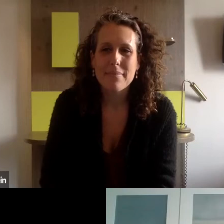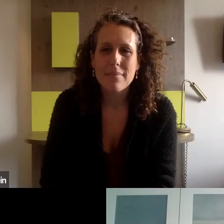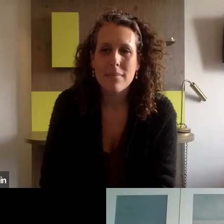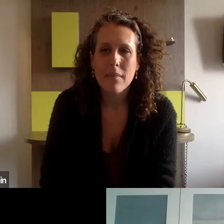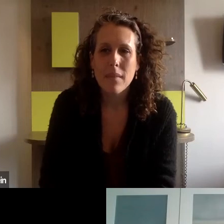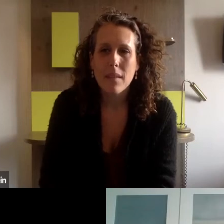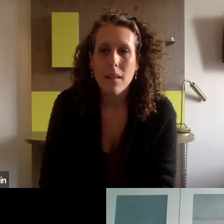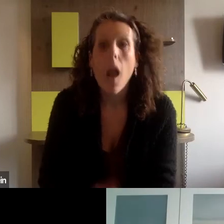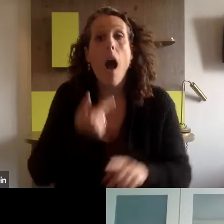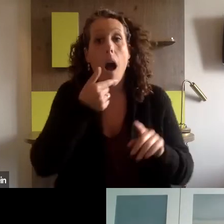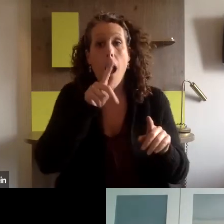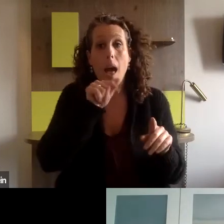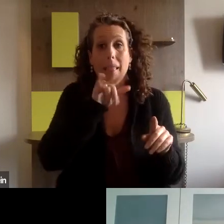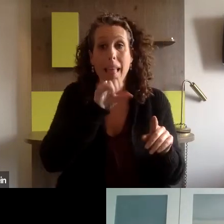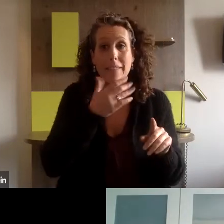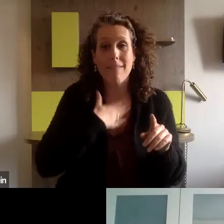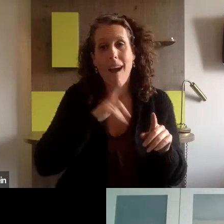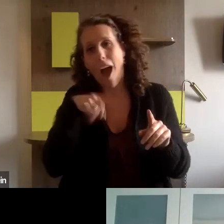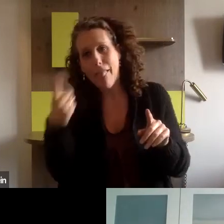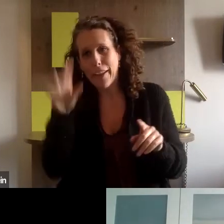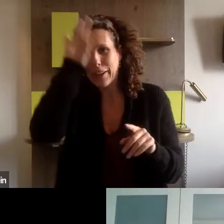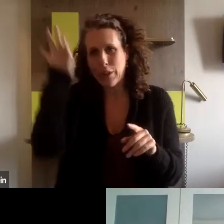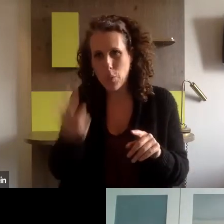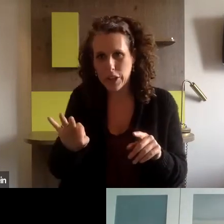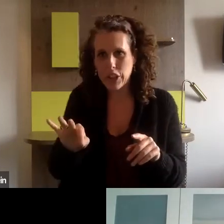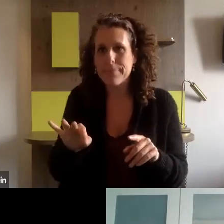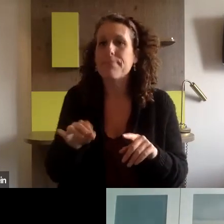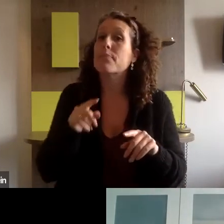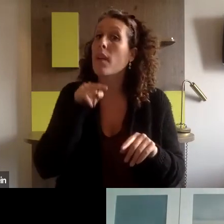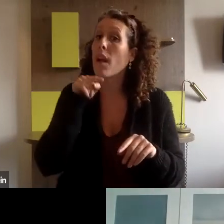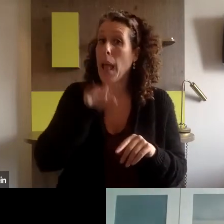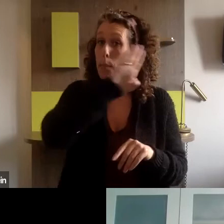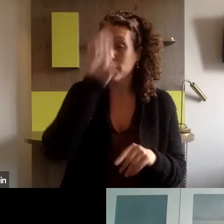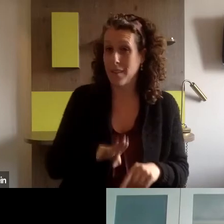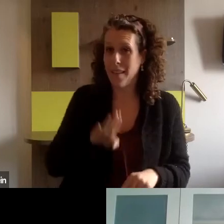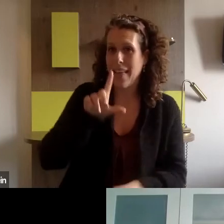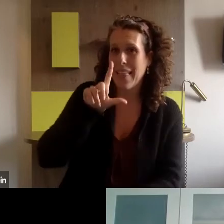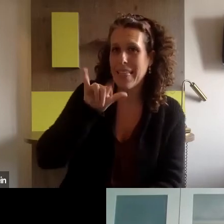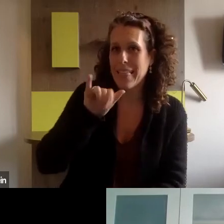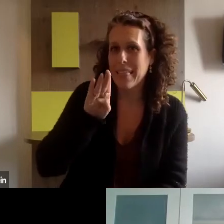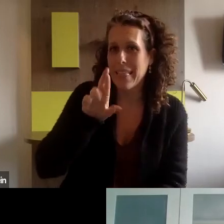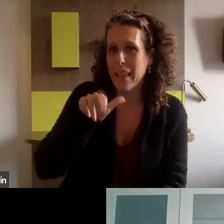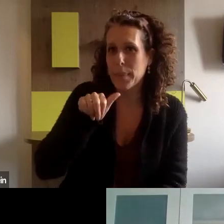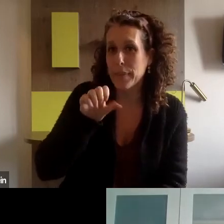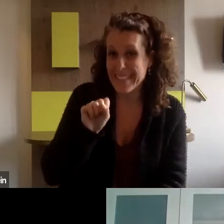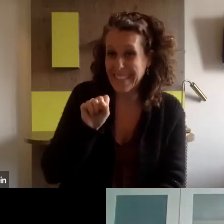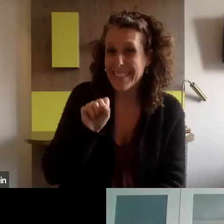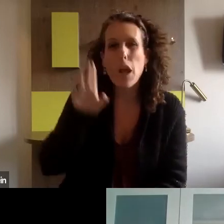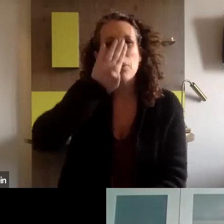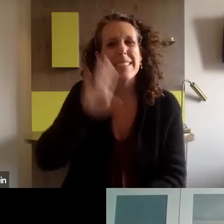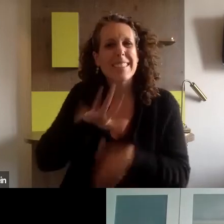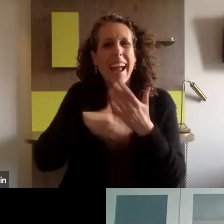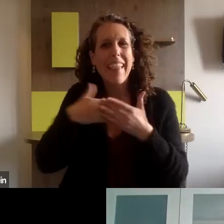Okay, Gladys has another question. I'll just ask that. When she says, in Brazil, we have Libras, which is the name of the Brazilian sign